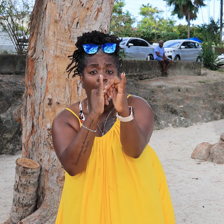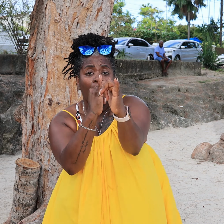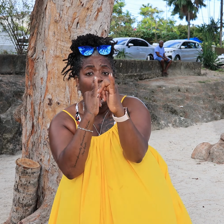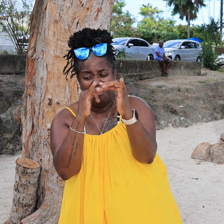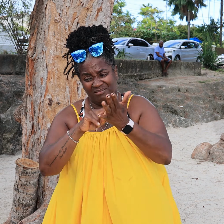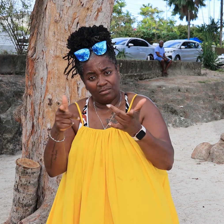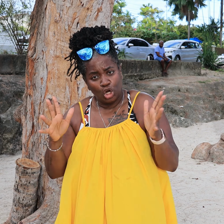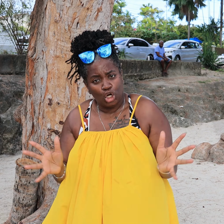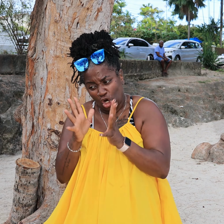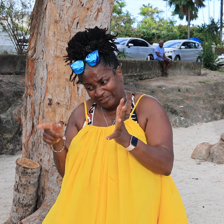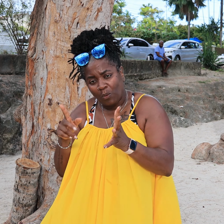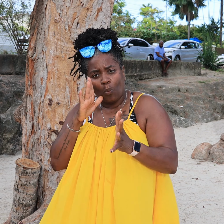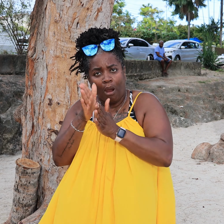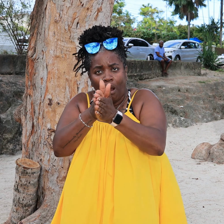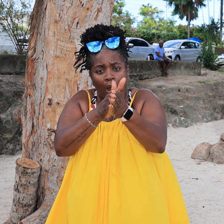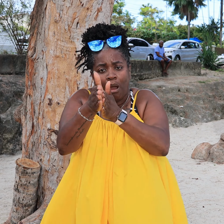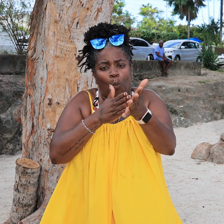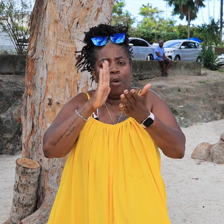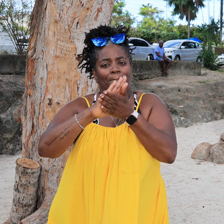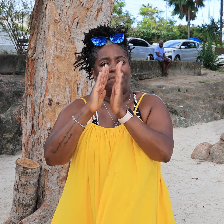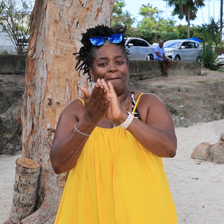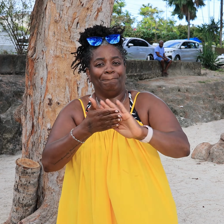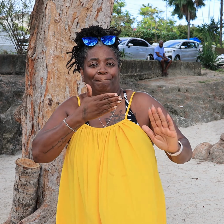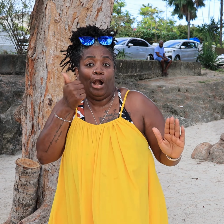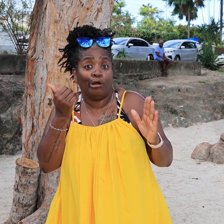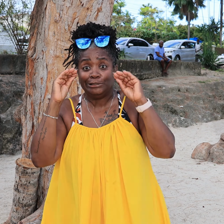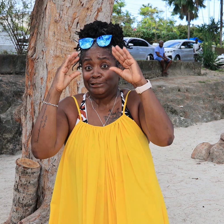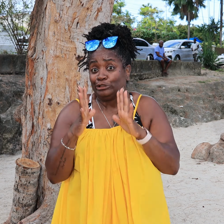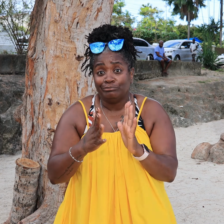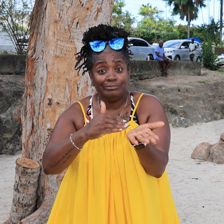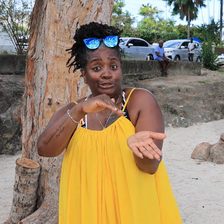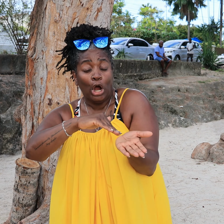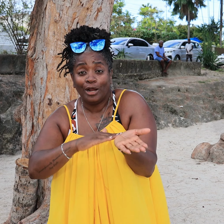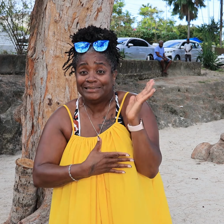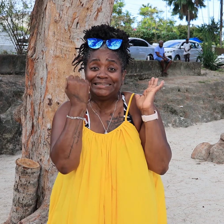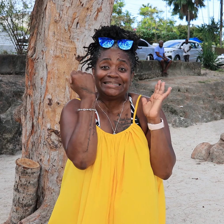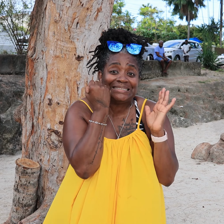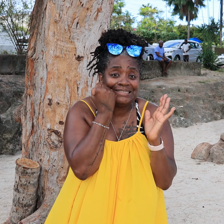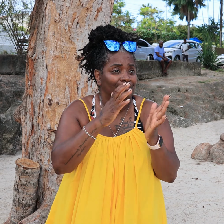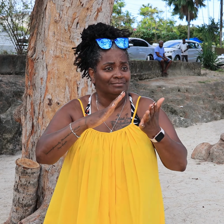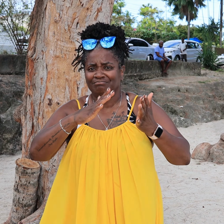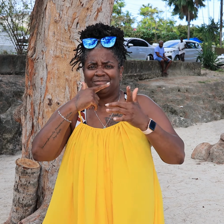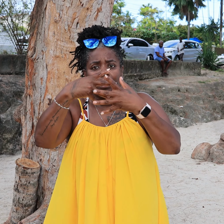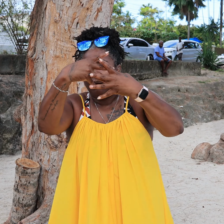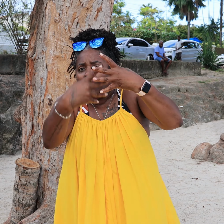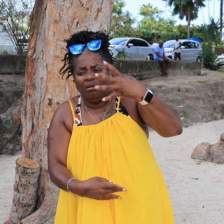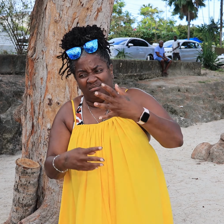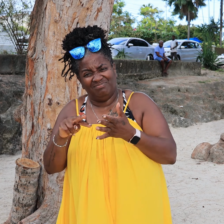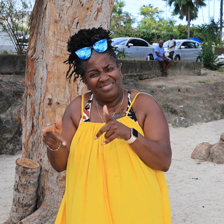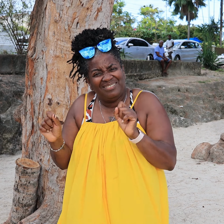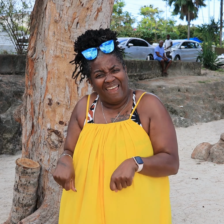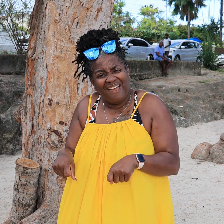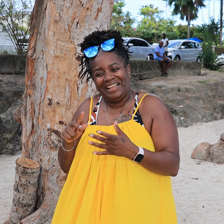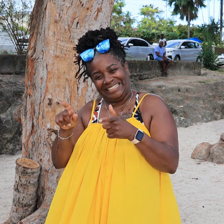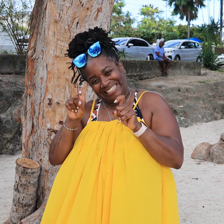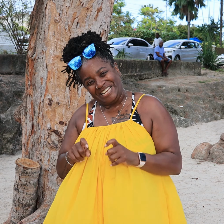can be just like them. It encourages them and they will be eager to become better teachers, doctors, dentists, so many things they can be.